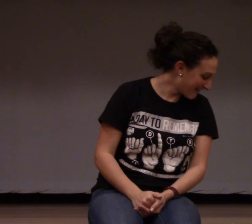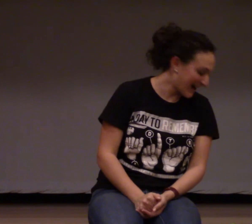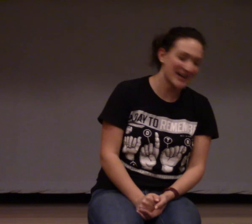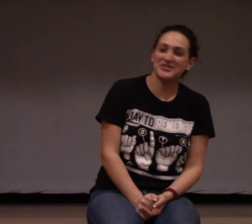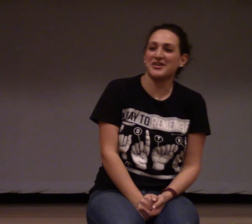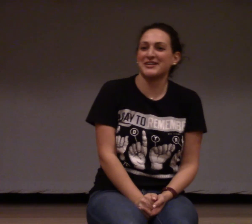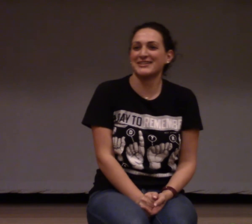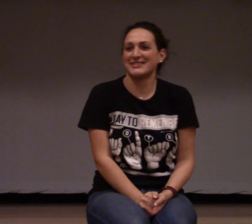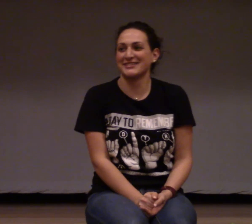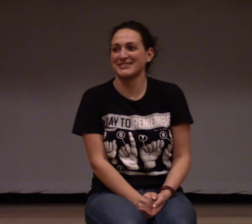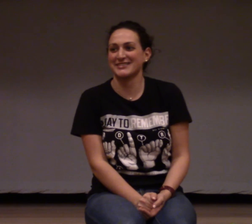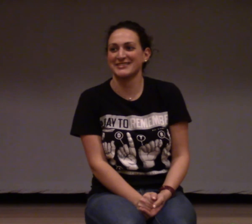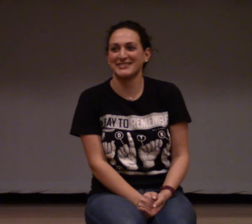Hot dog.